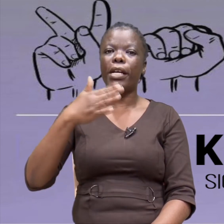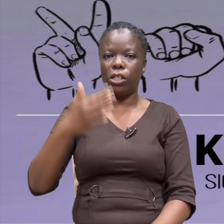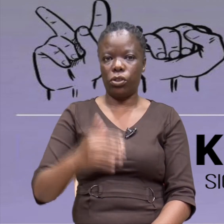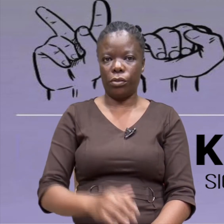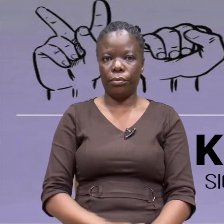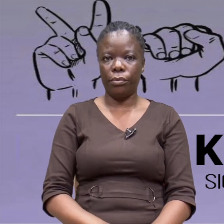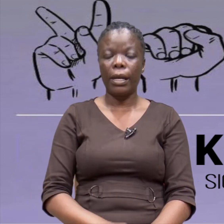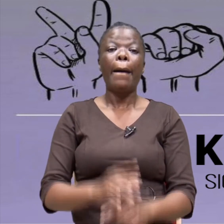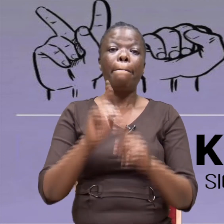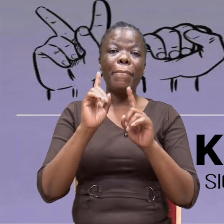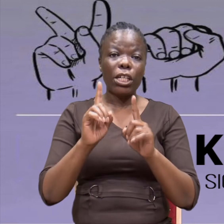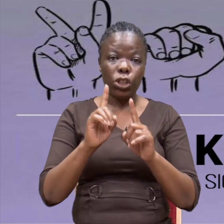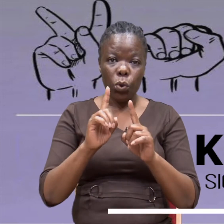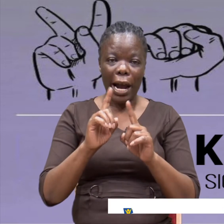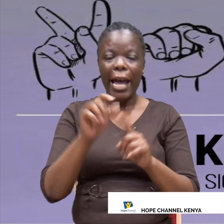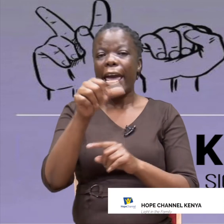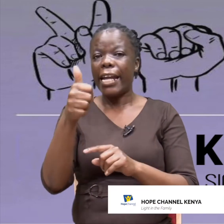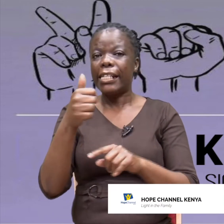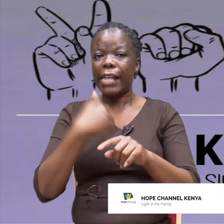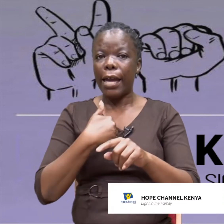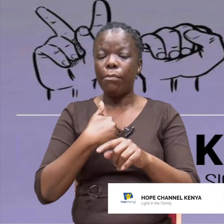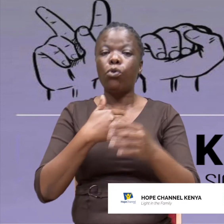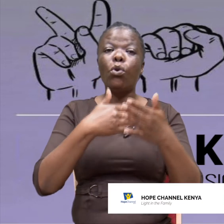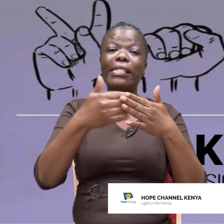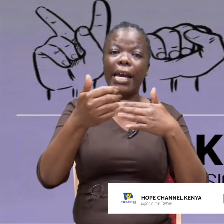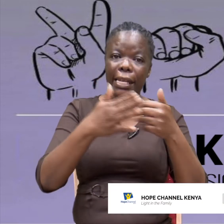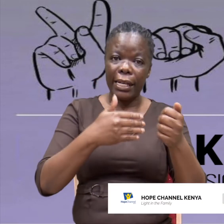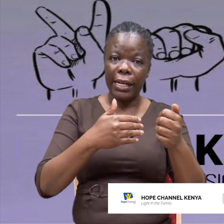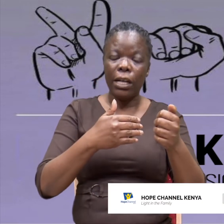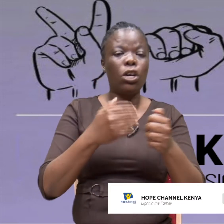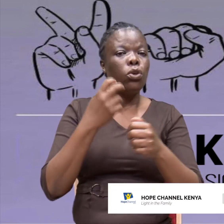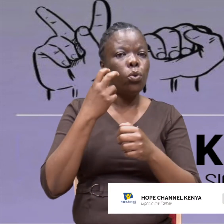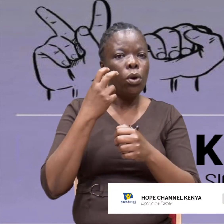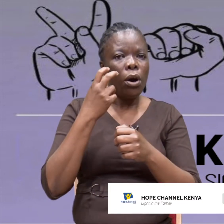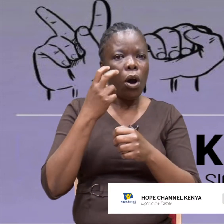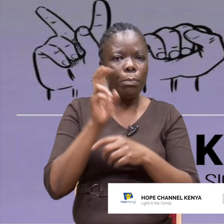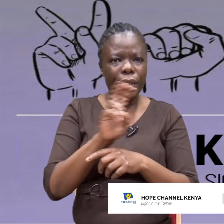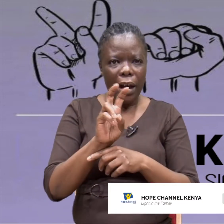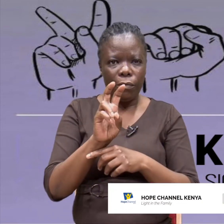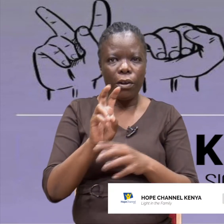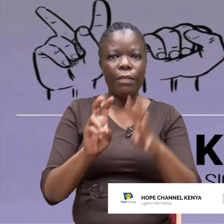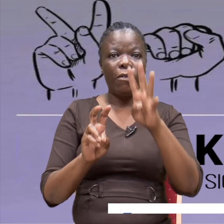orientation. Make sure anytime you are signing, you observe the 4